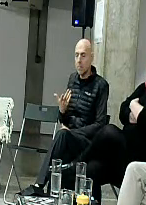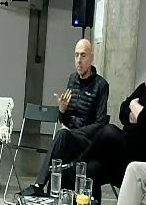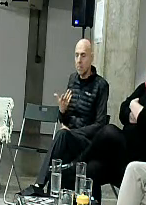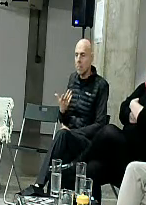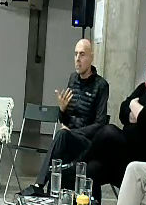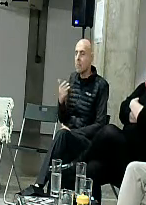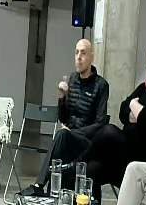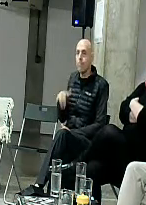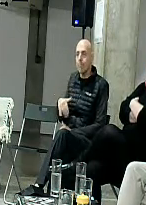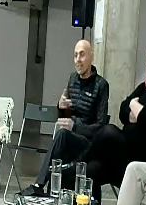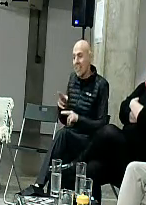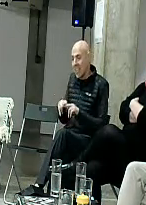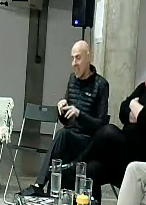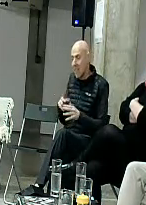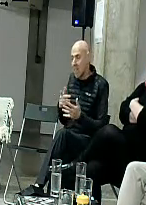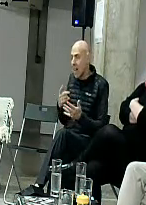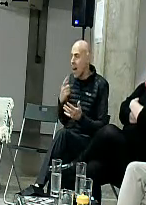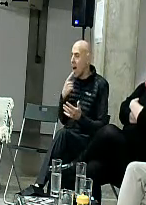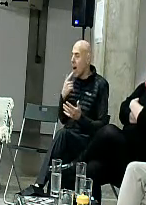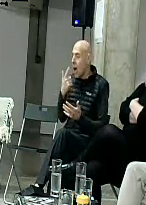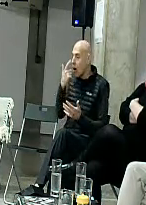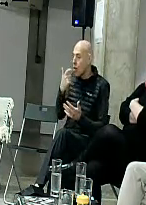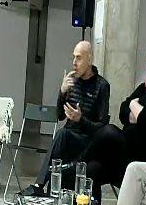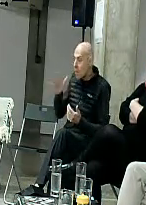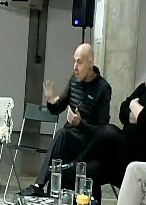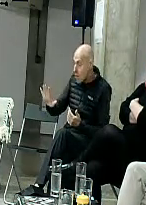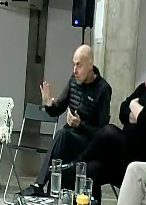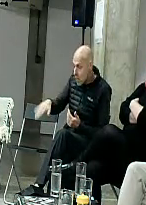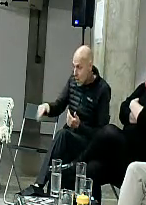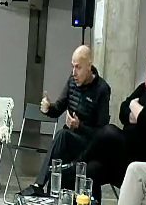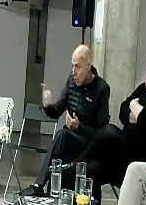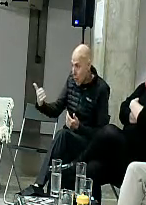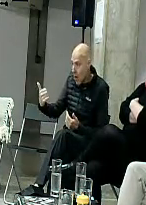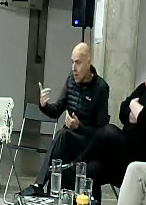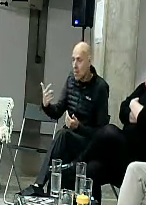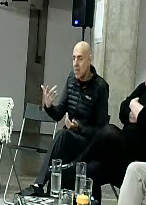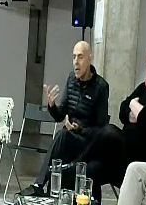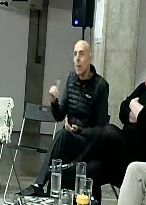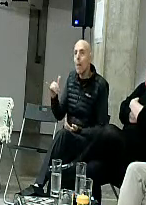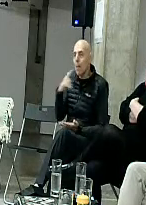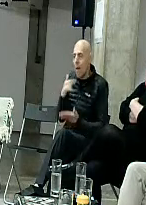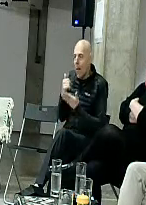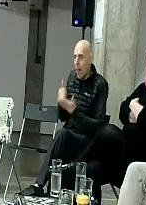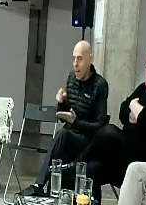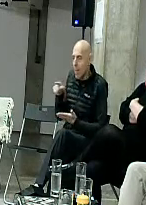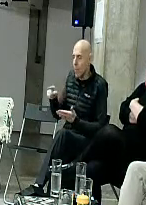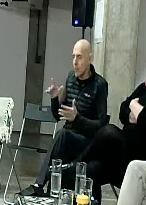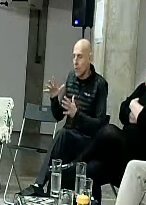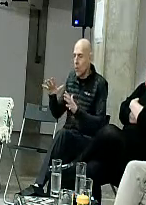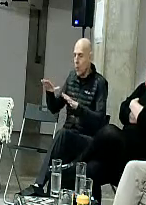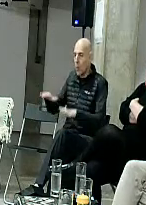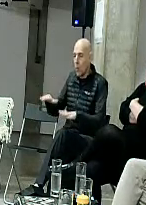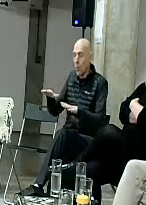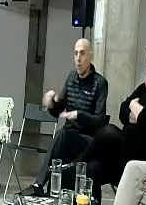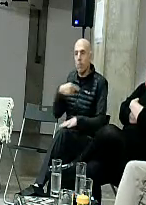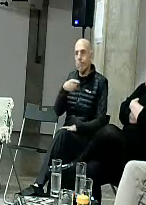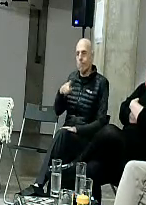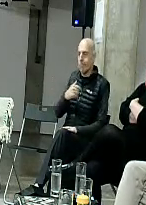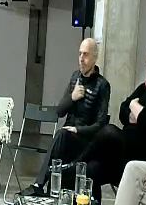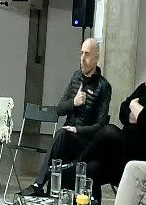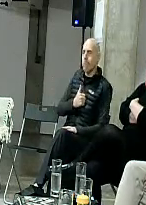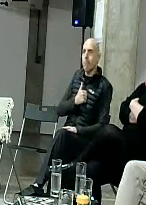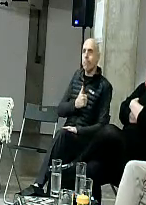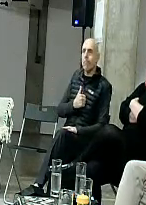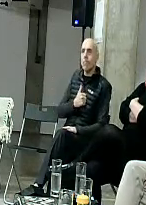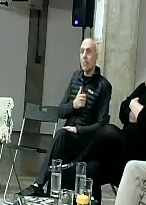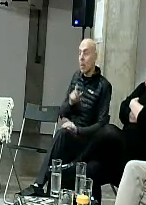oh, if only I'd just said, oh, hello, are you all right? It might have helped him to kind of calm down, but it